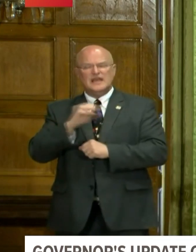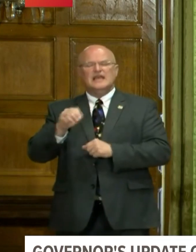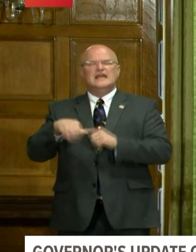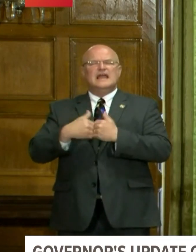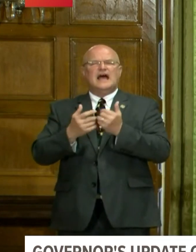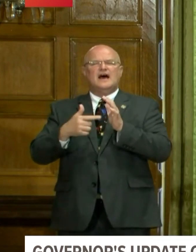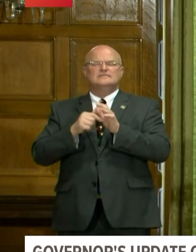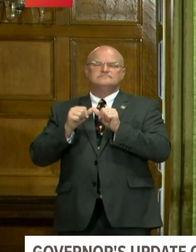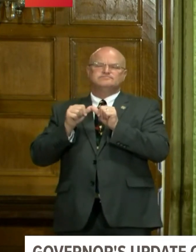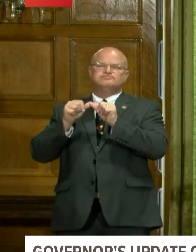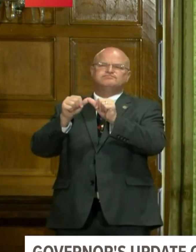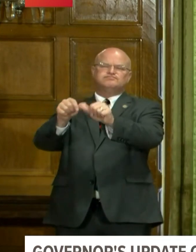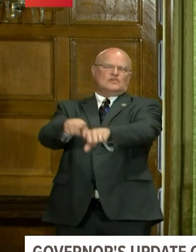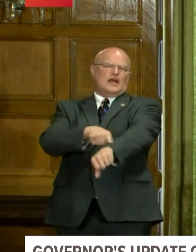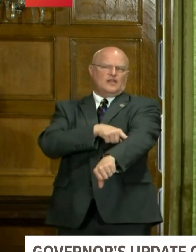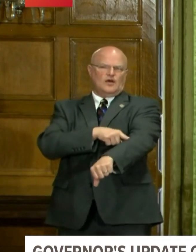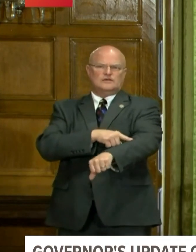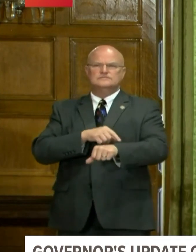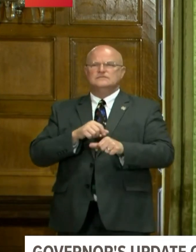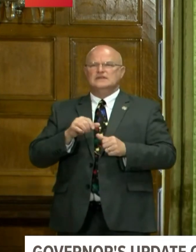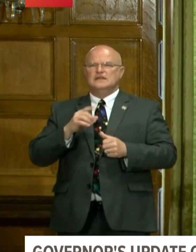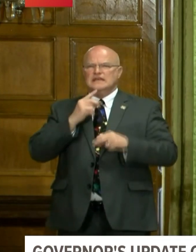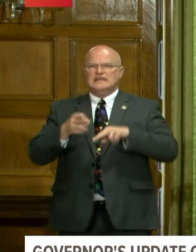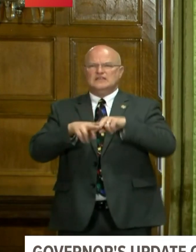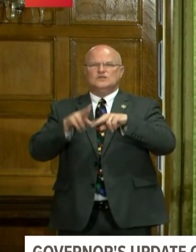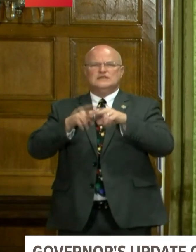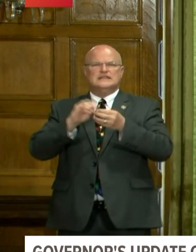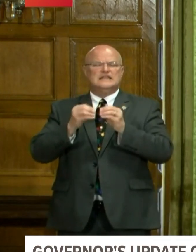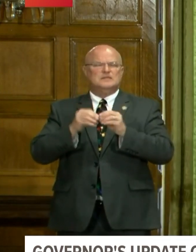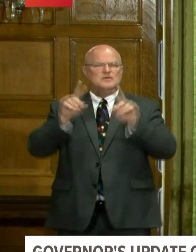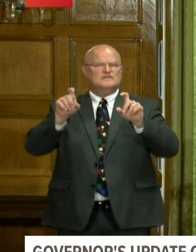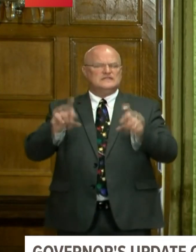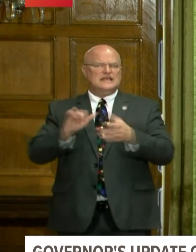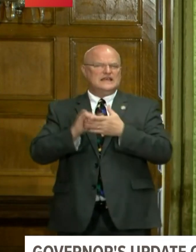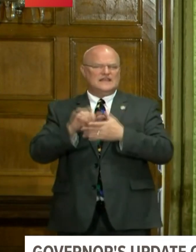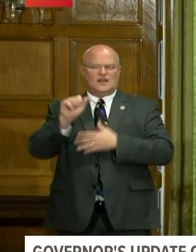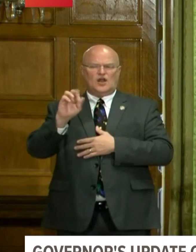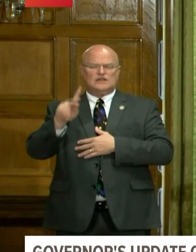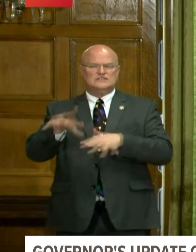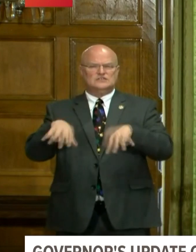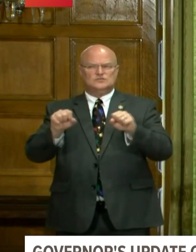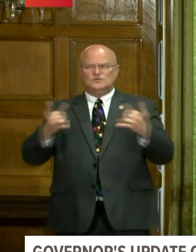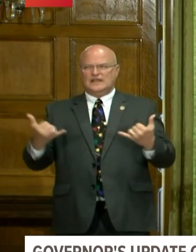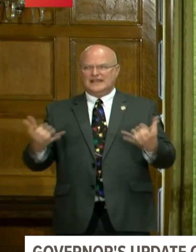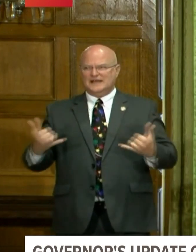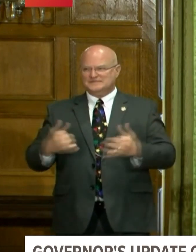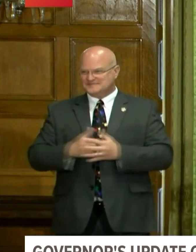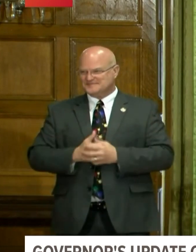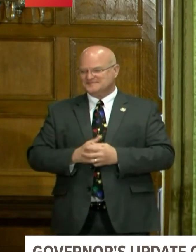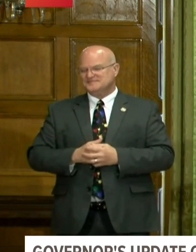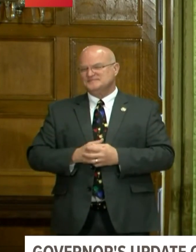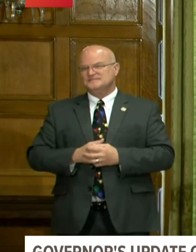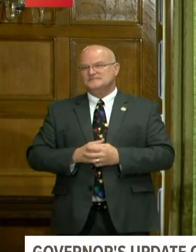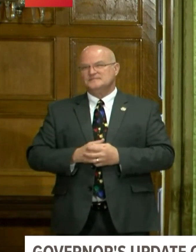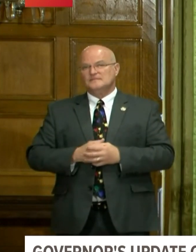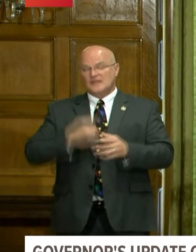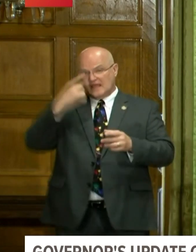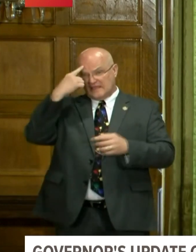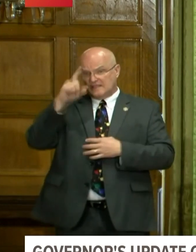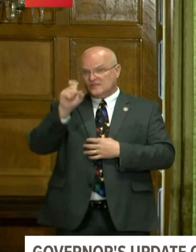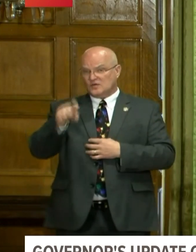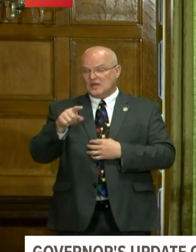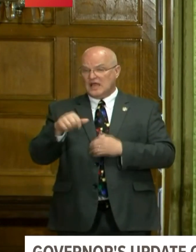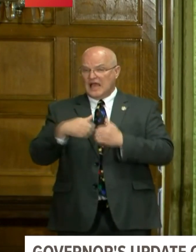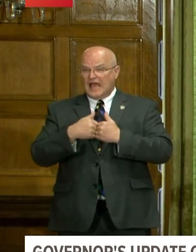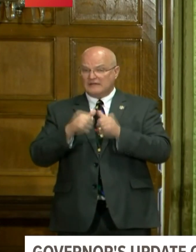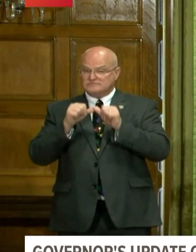how sustainable is it to continue increasing the number of tests that Arkansas is taking? I think the question